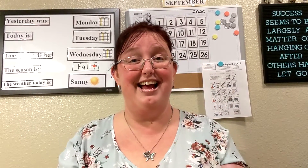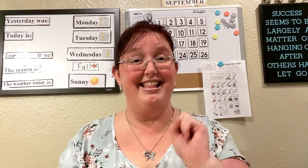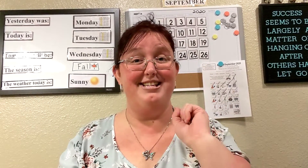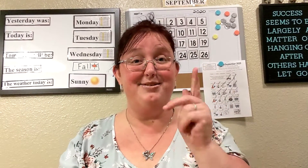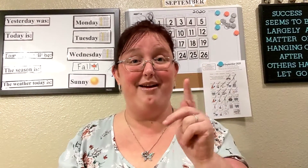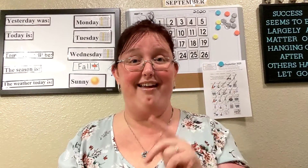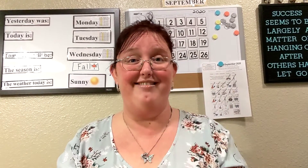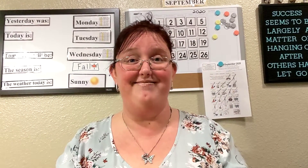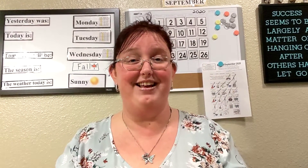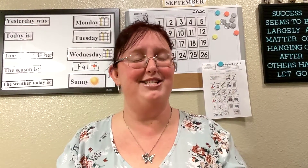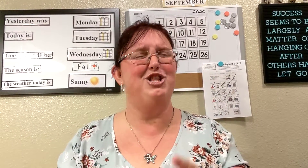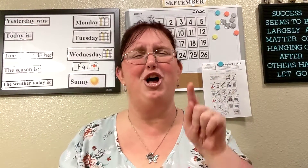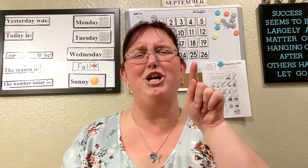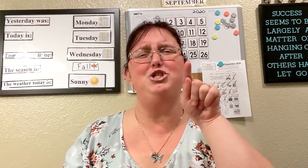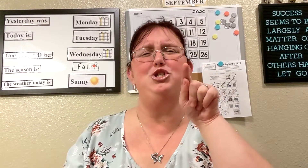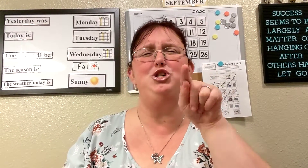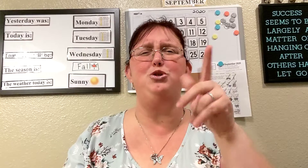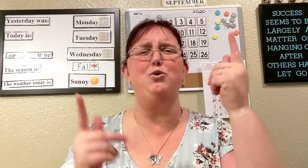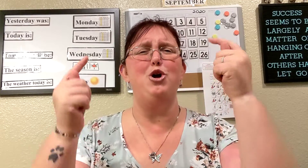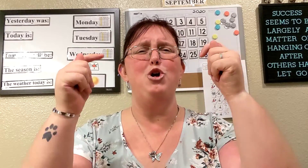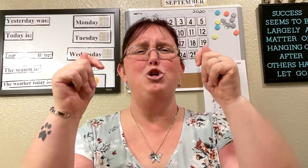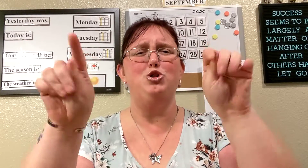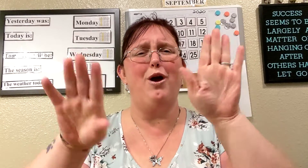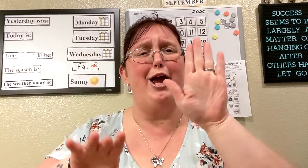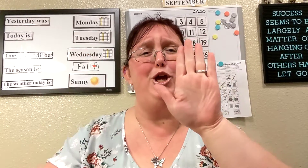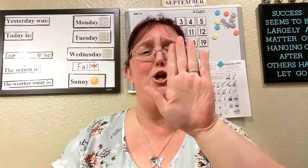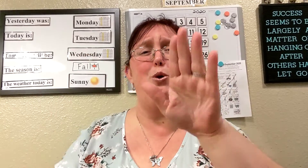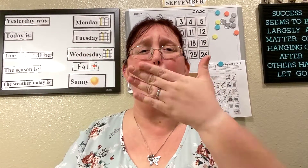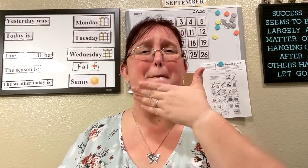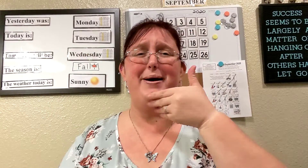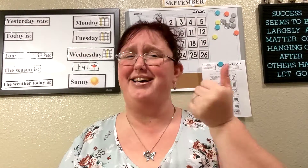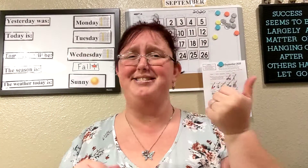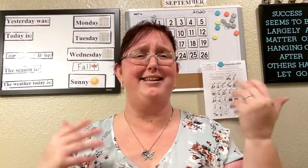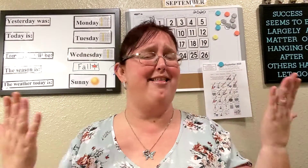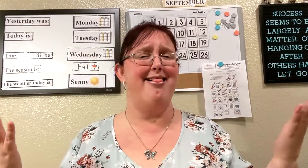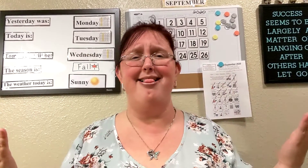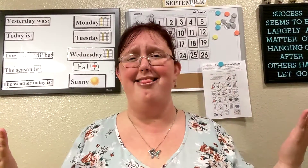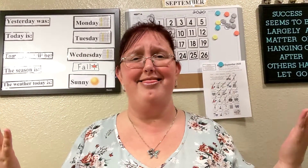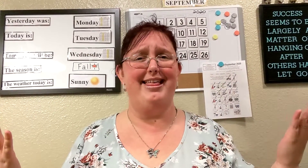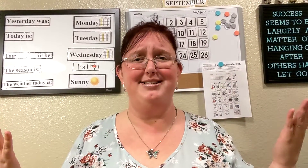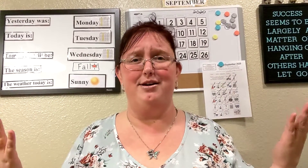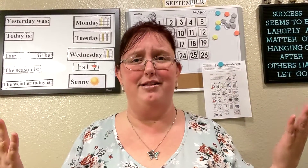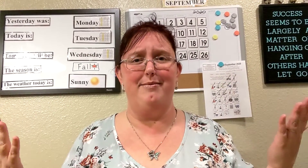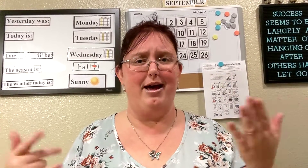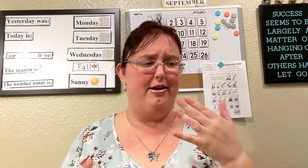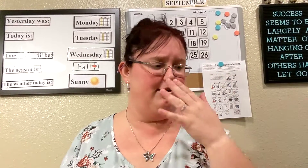And that's okay. As long as you try your best, that's all that matters.